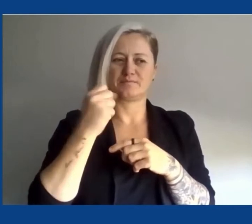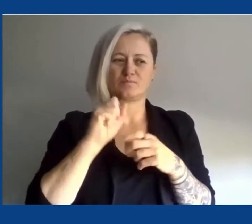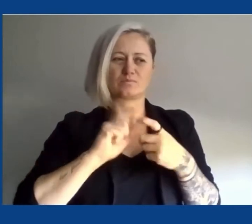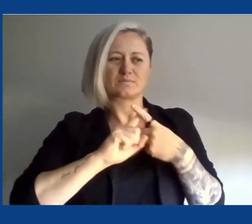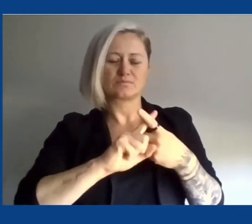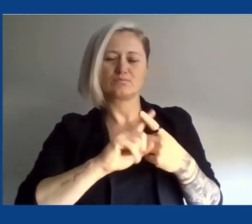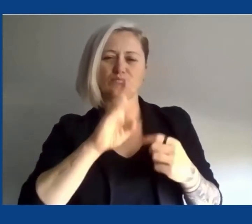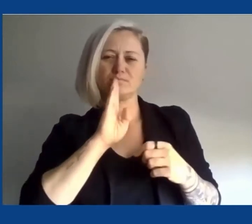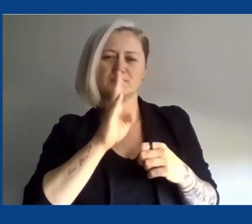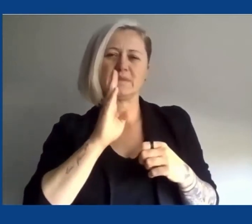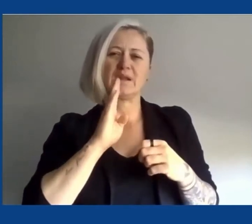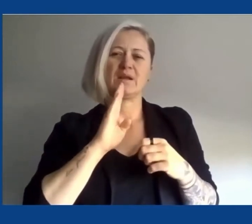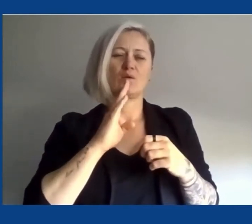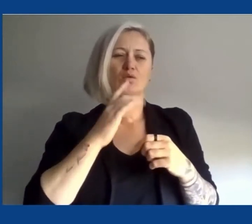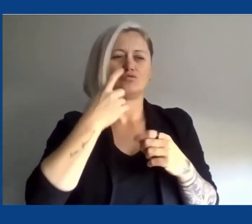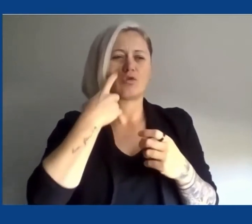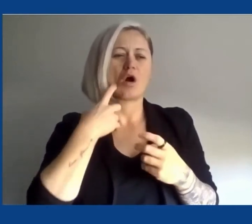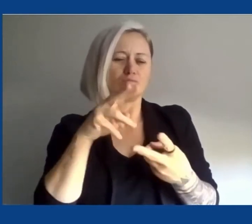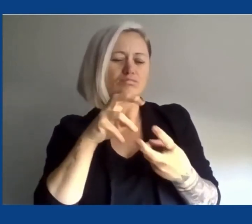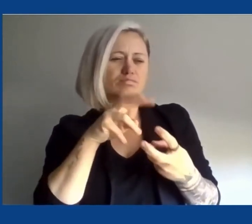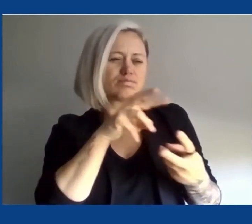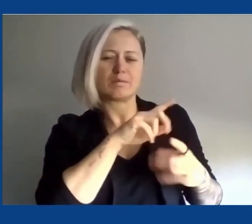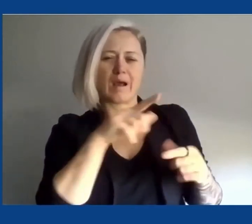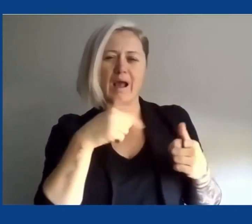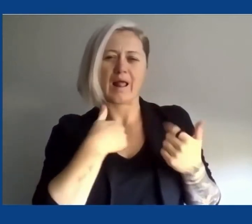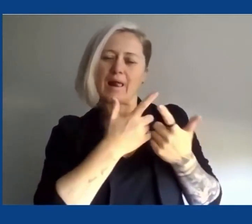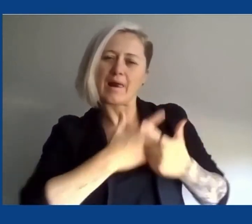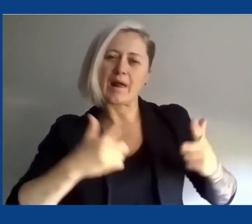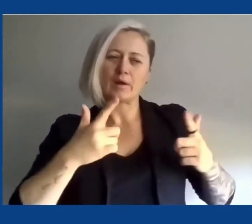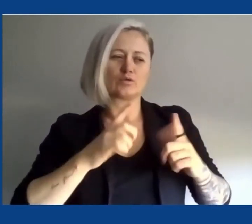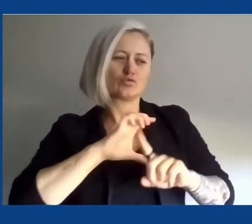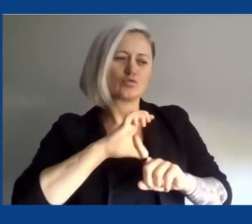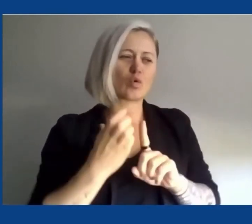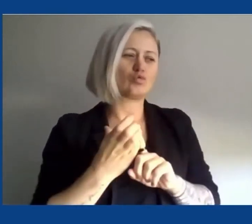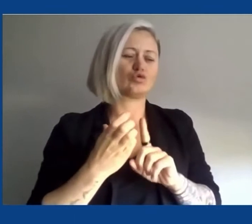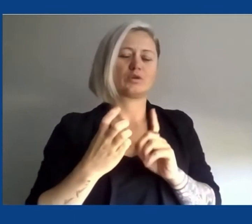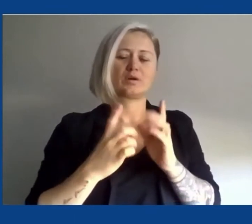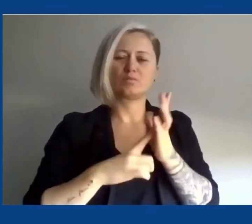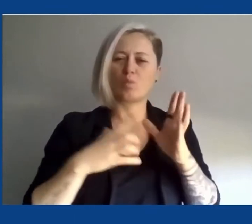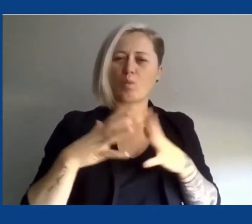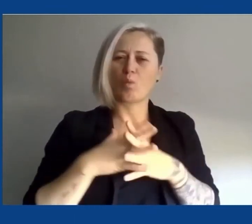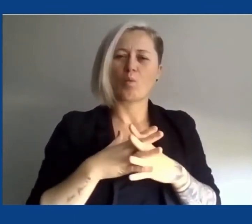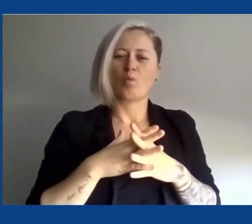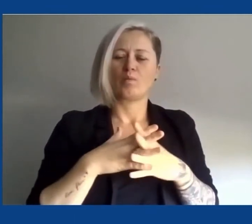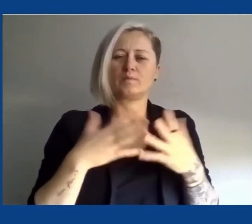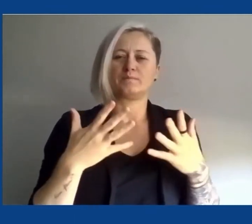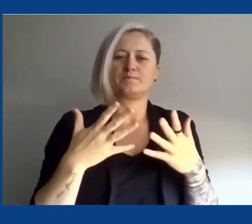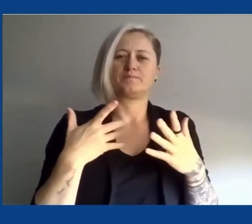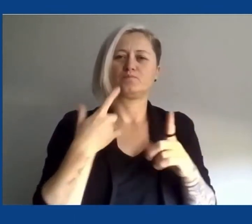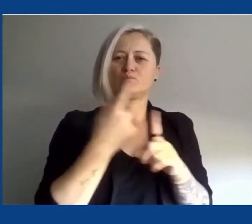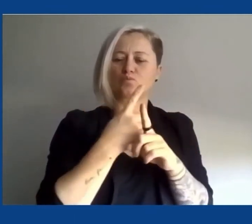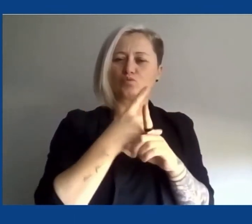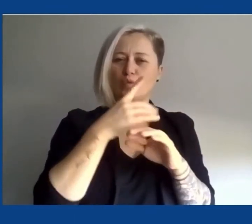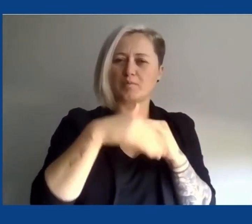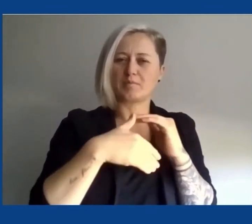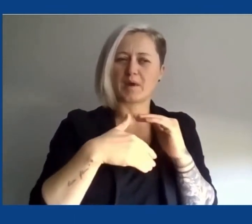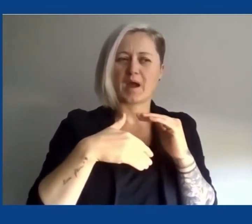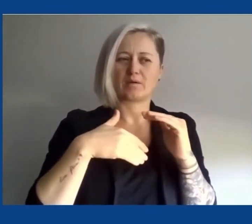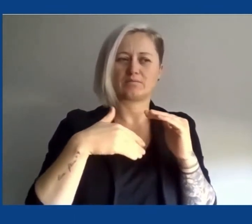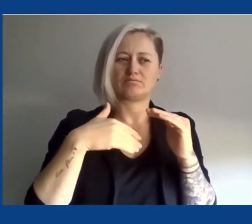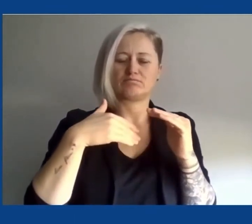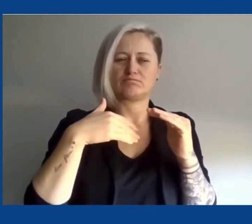or regain our languages, culture and laws. As we're talking about knowledge, Indigenous knowledges, I want